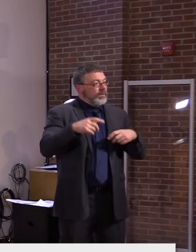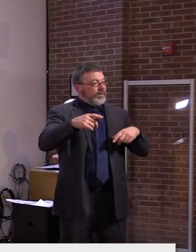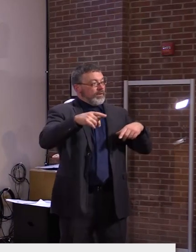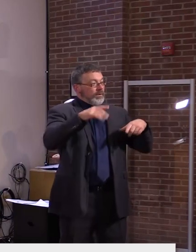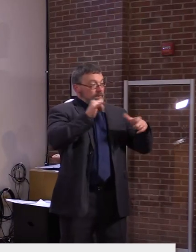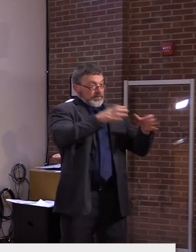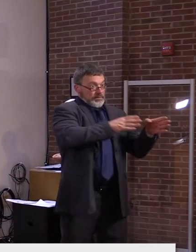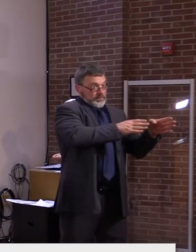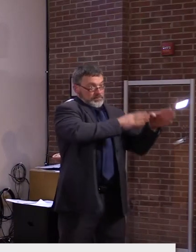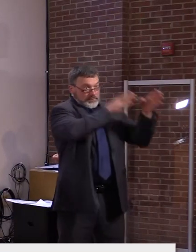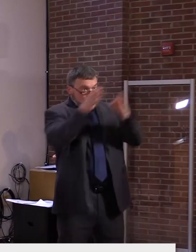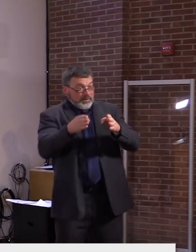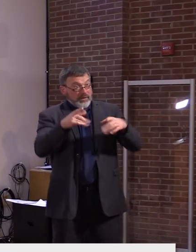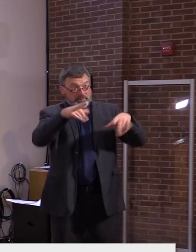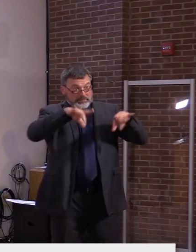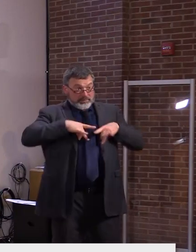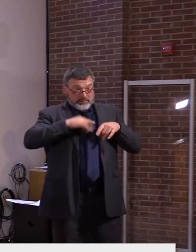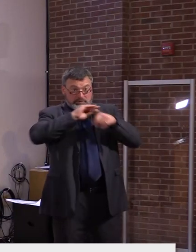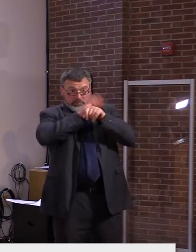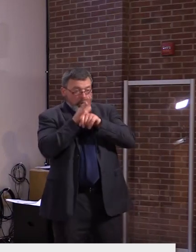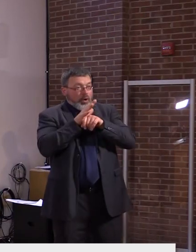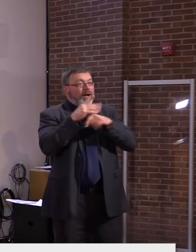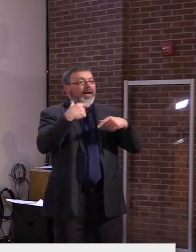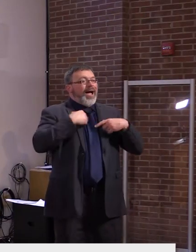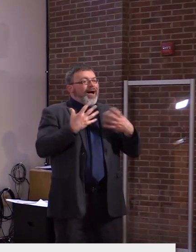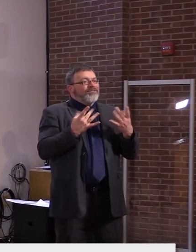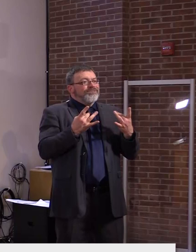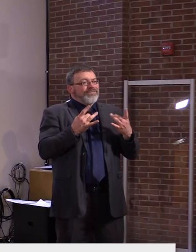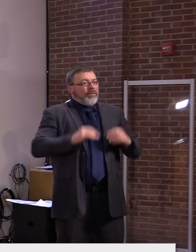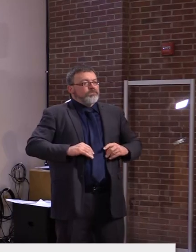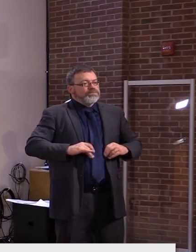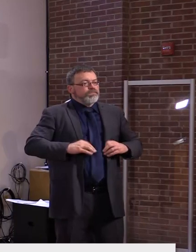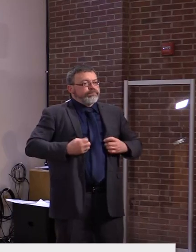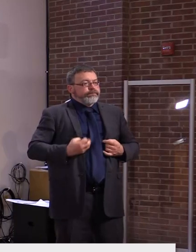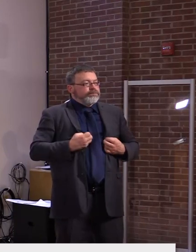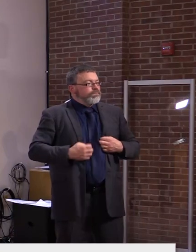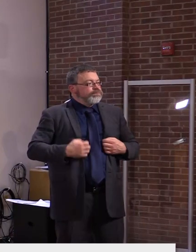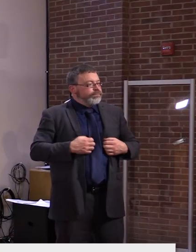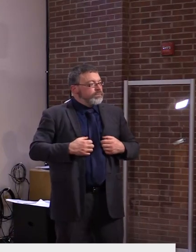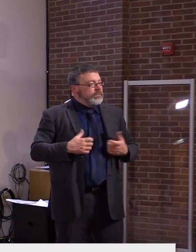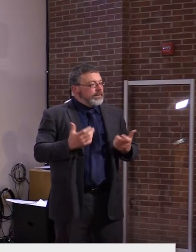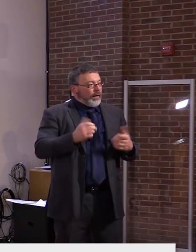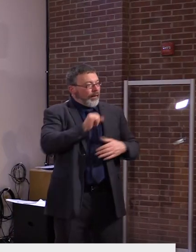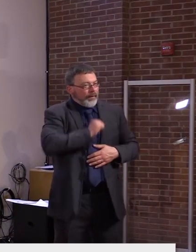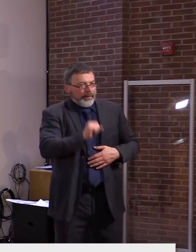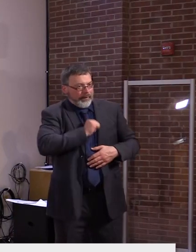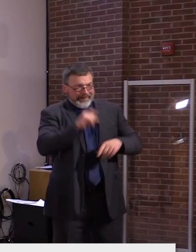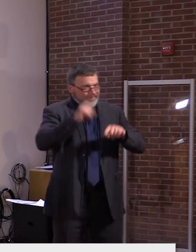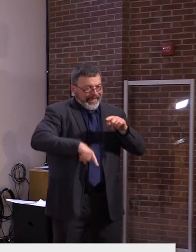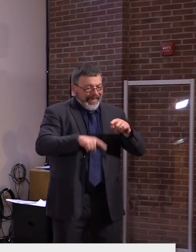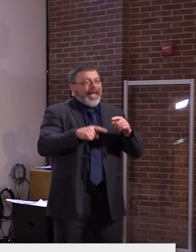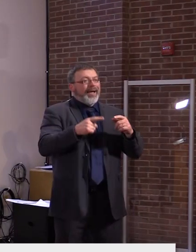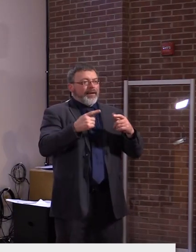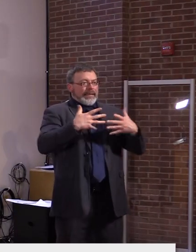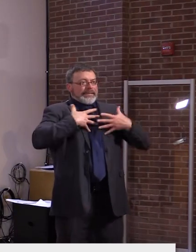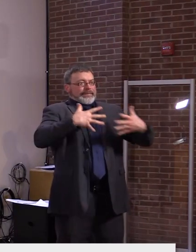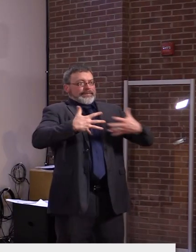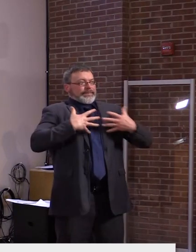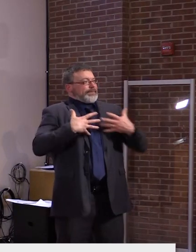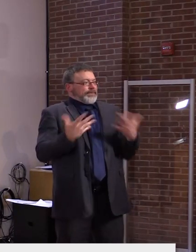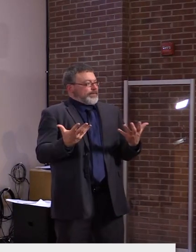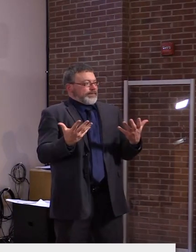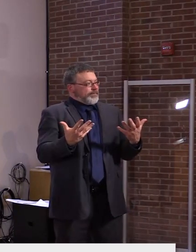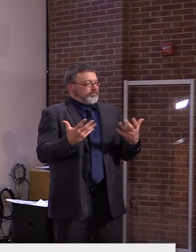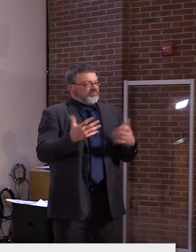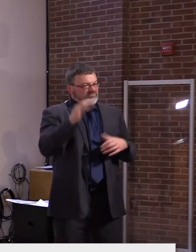kinds of fluids and inflammatory substances. Either way, those obviously put you at much higher risk from